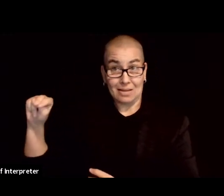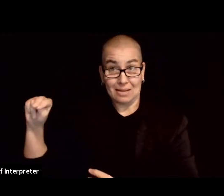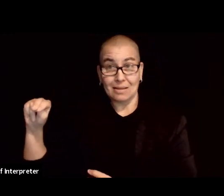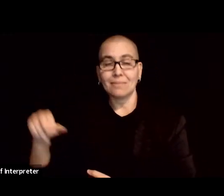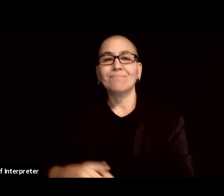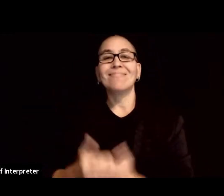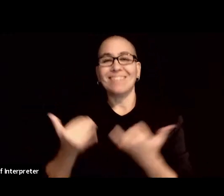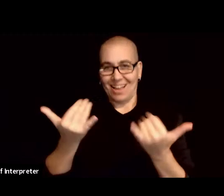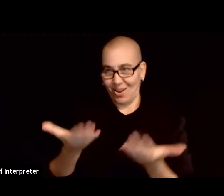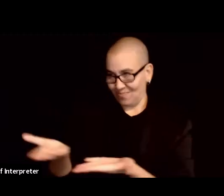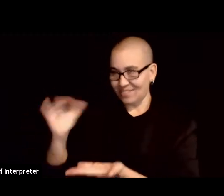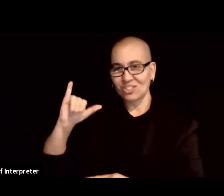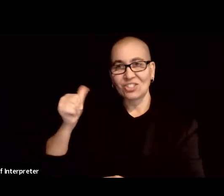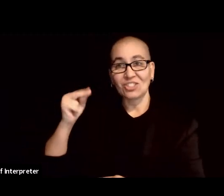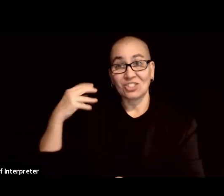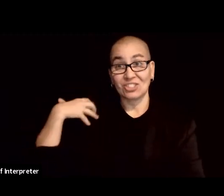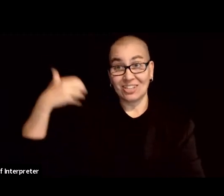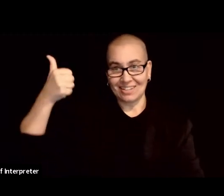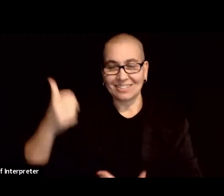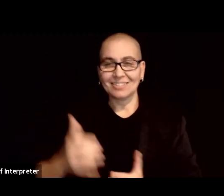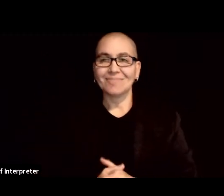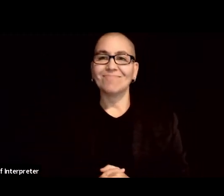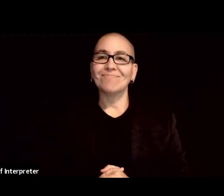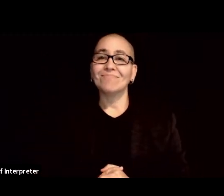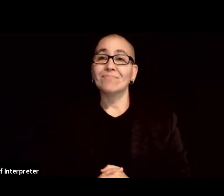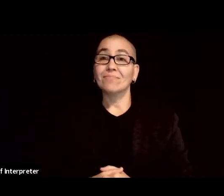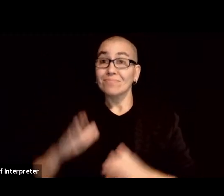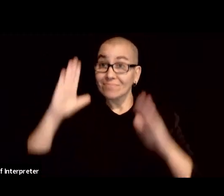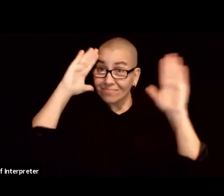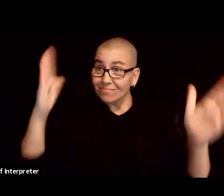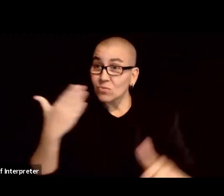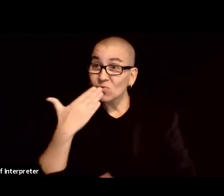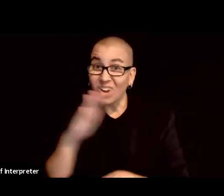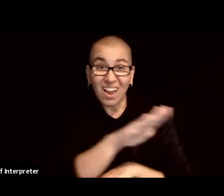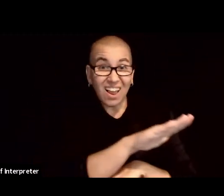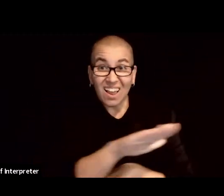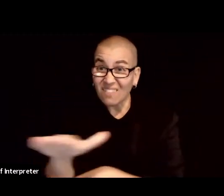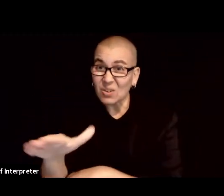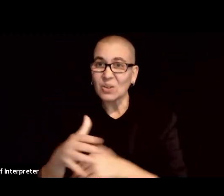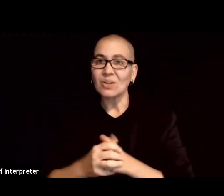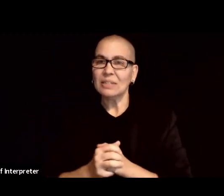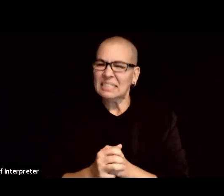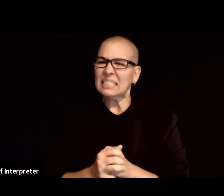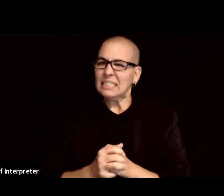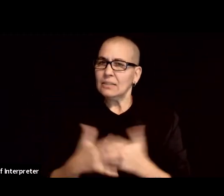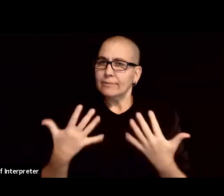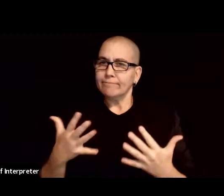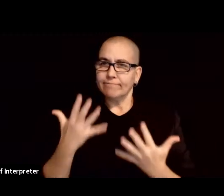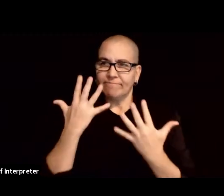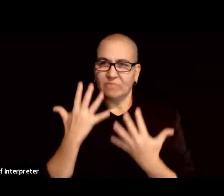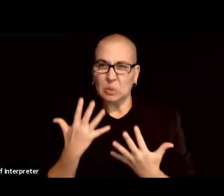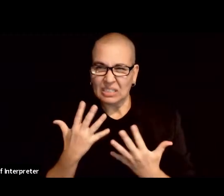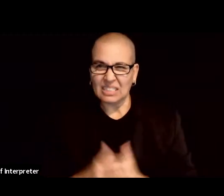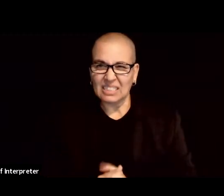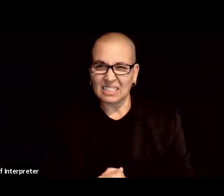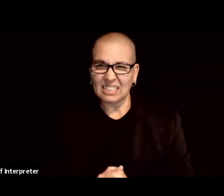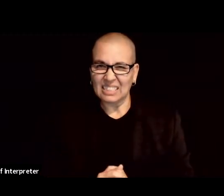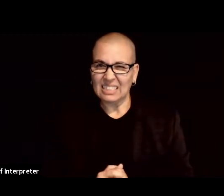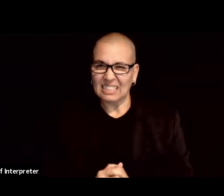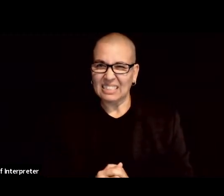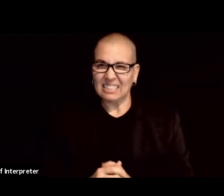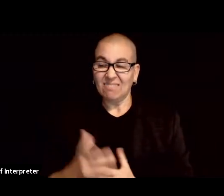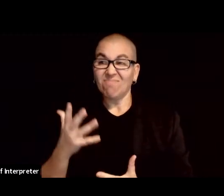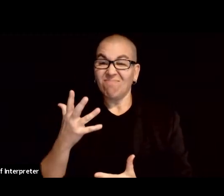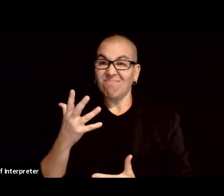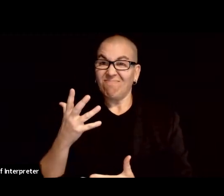afternoon, everyone. Well, the United States hit another unfortunate milestone on Friday, recording its first day of over 100,000